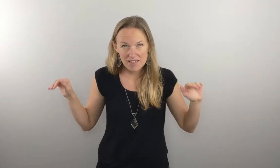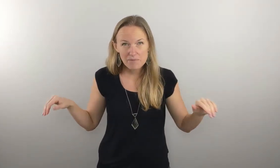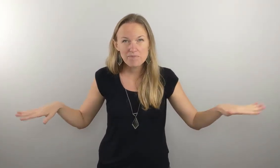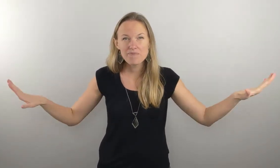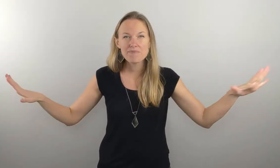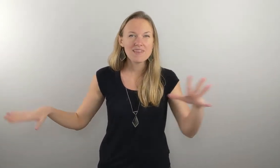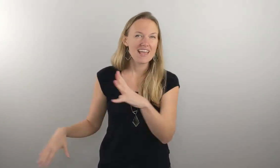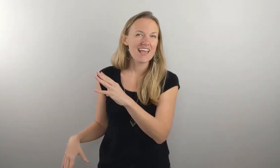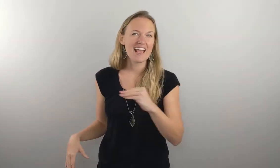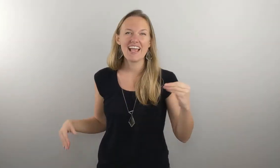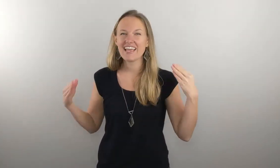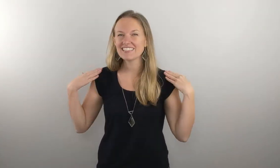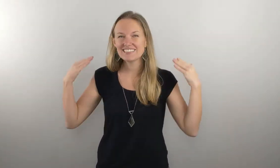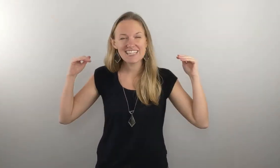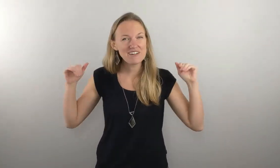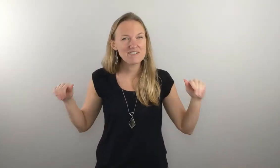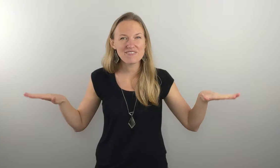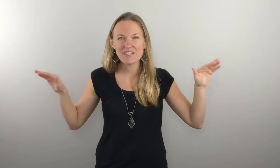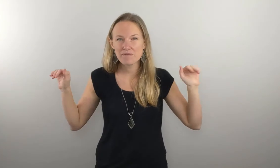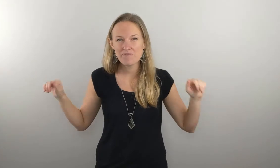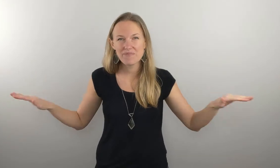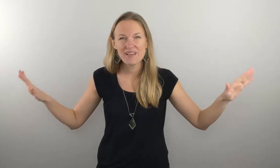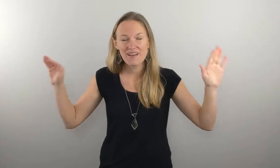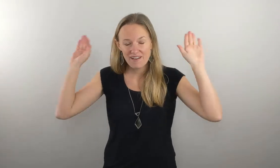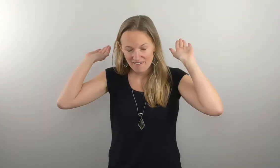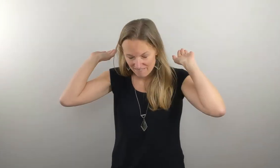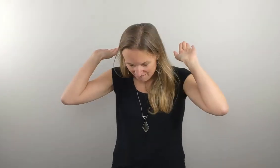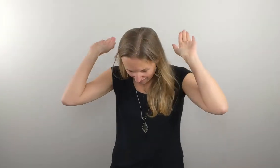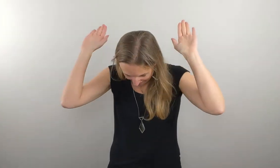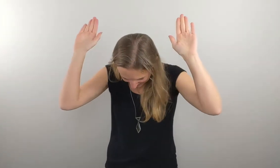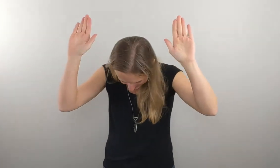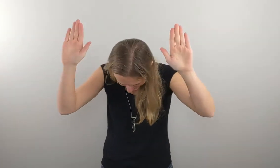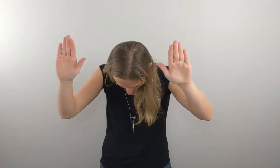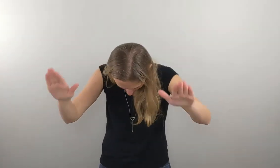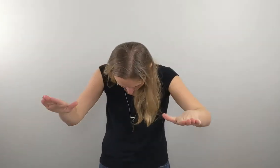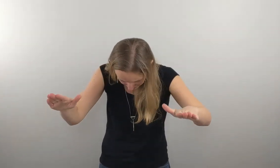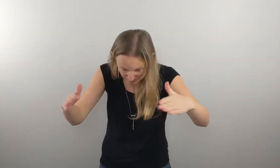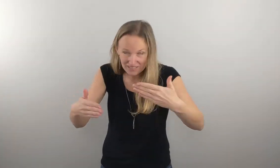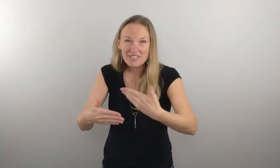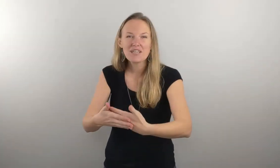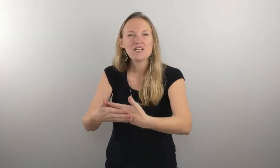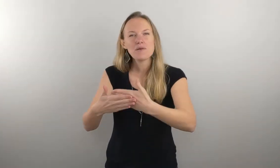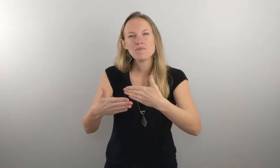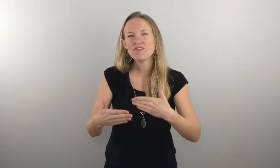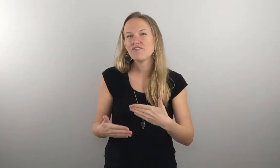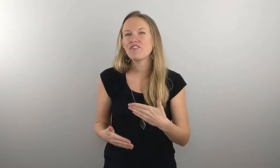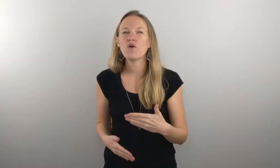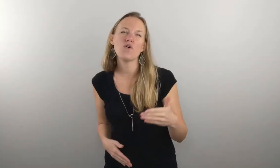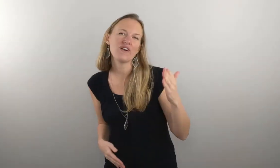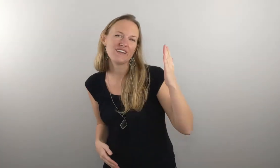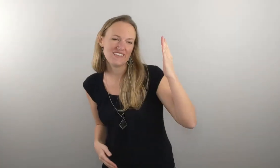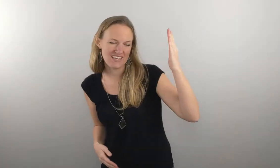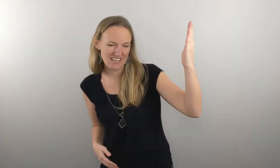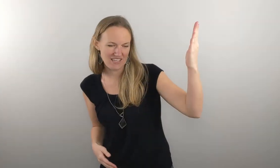Cherubim and seraphim falling down before thee,